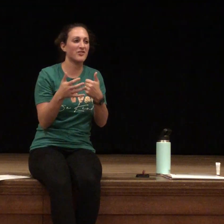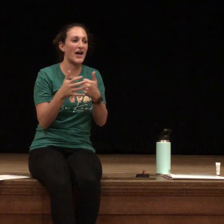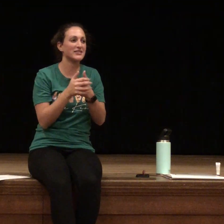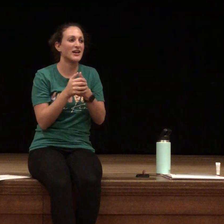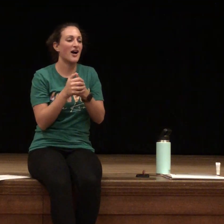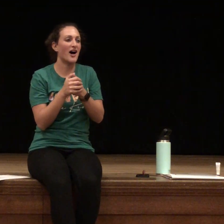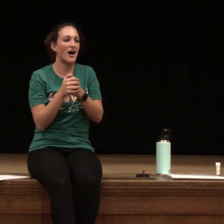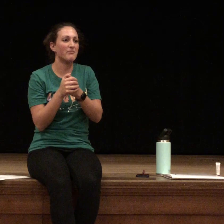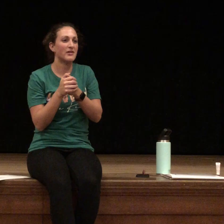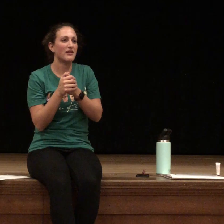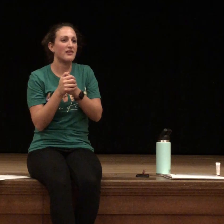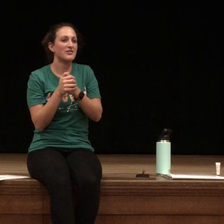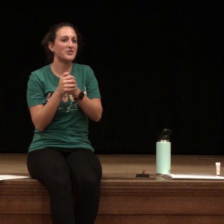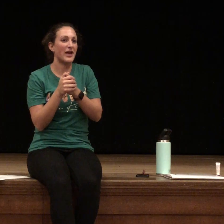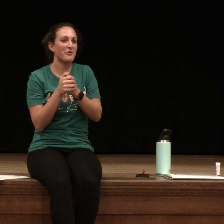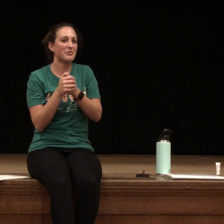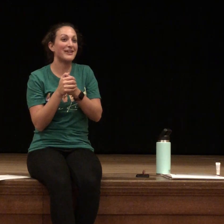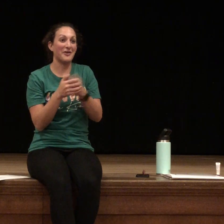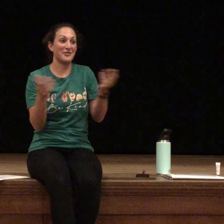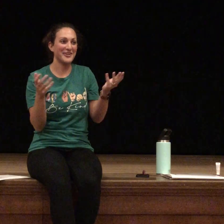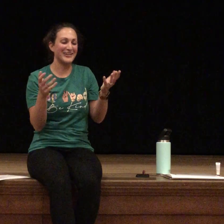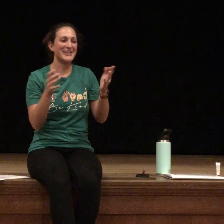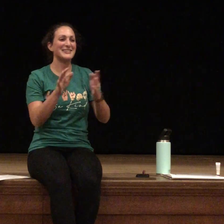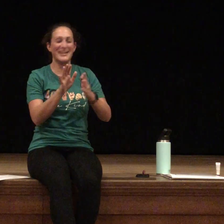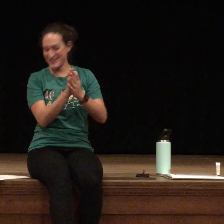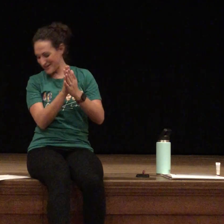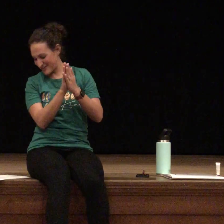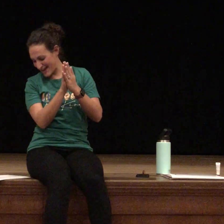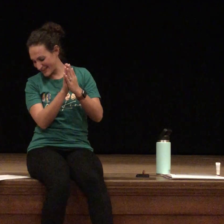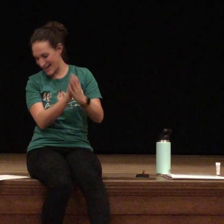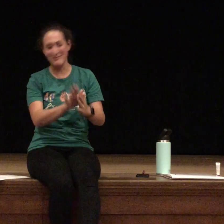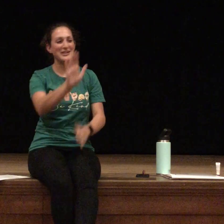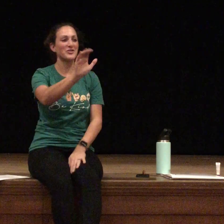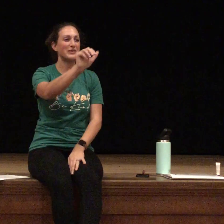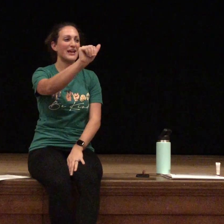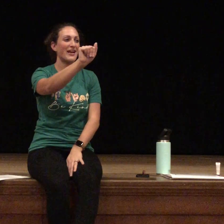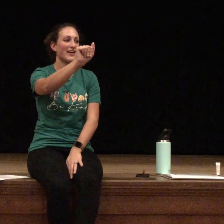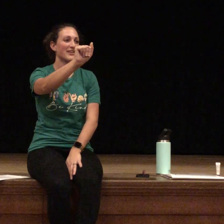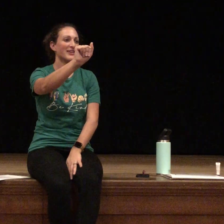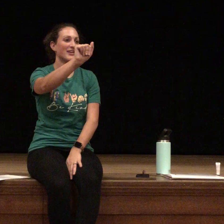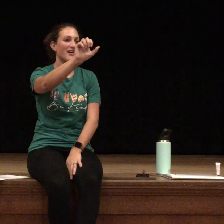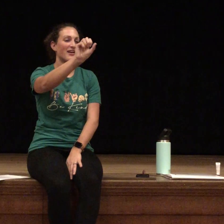class. So that would be, oh, good. You guys are ahead of the game. So it would be